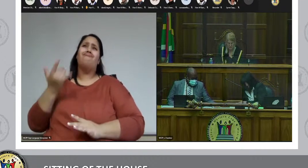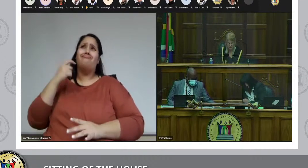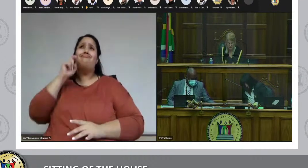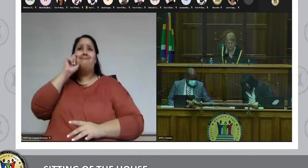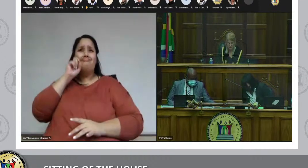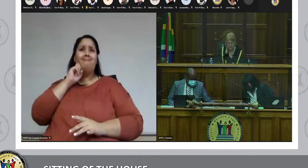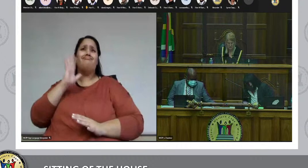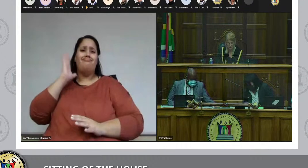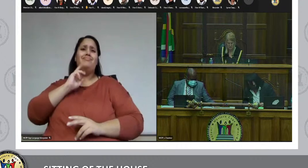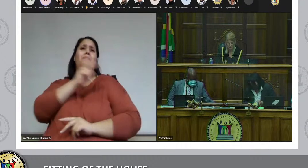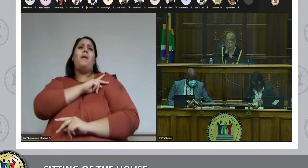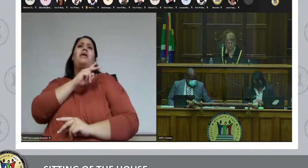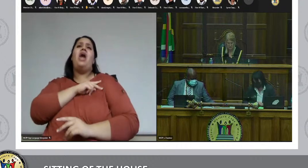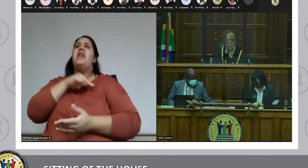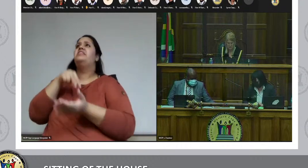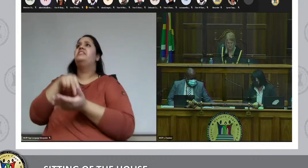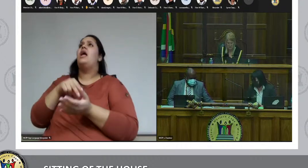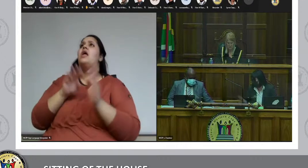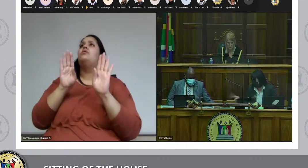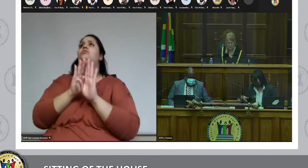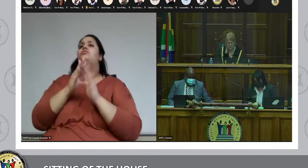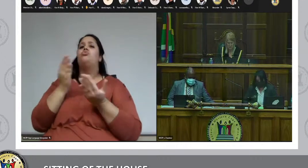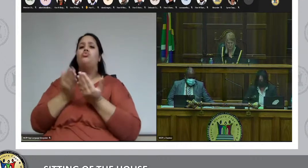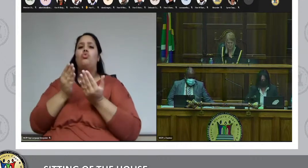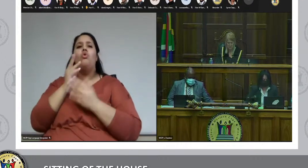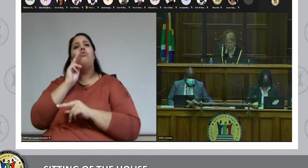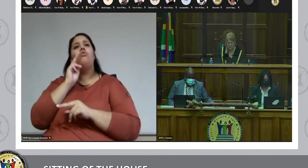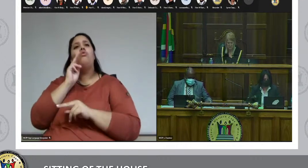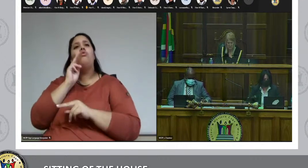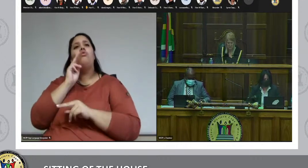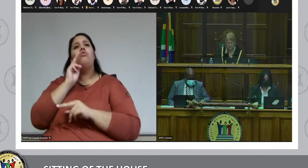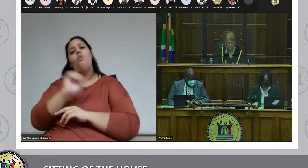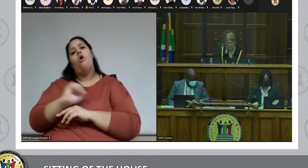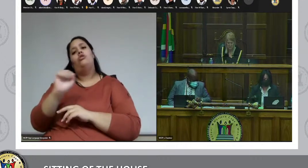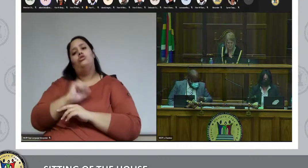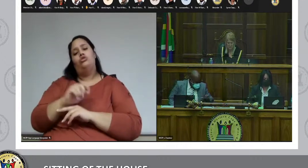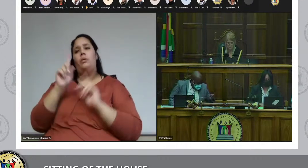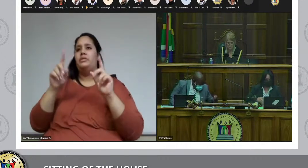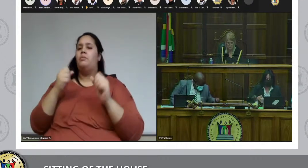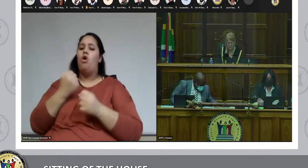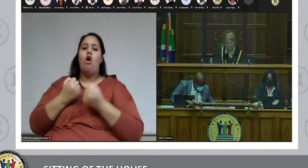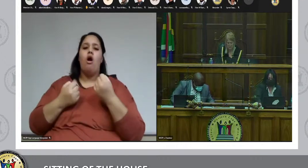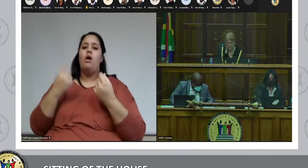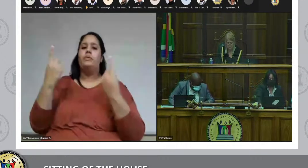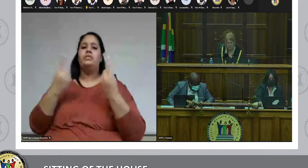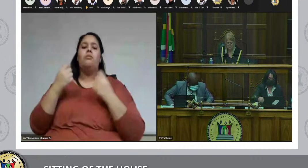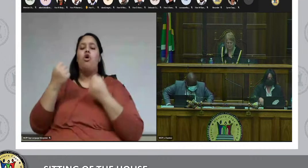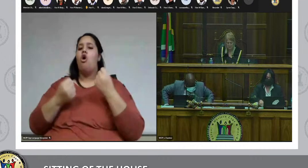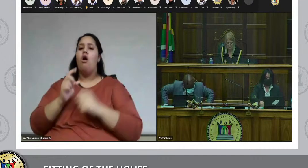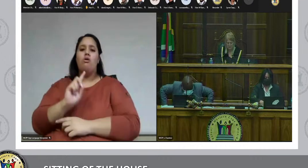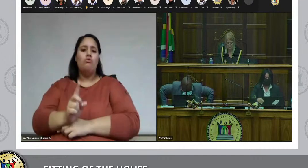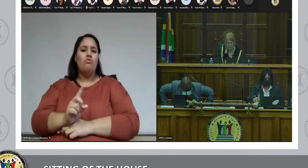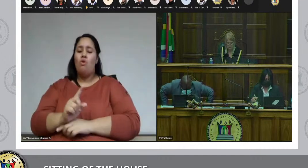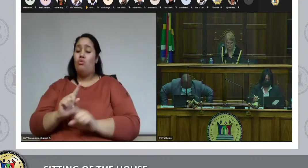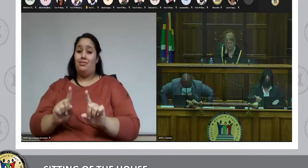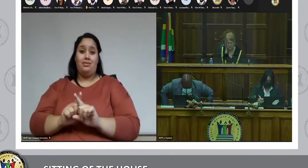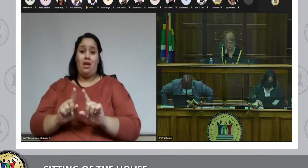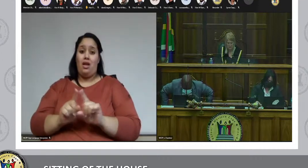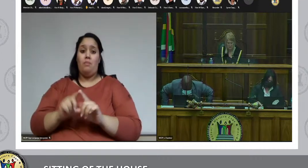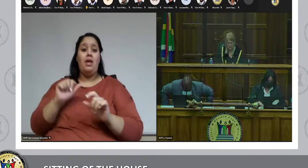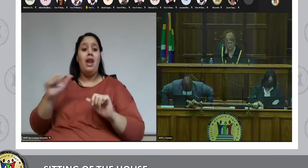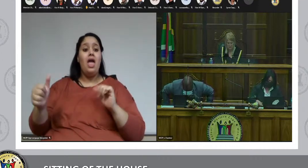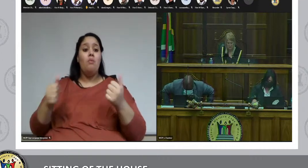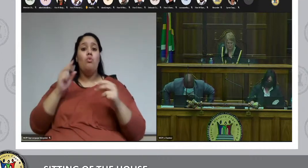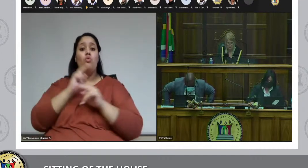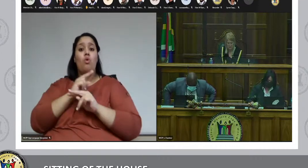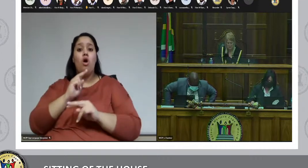these Bambananis standing at the school gate washing the principal's car. These guys are also, our neighborhood watchers are also, for instance, running